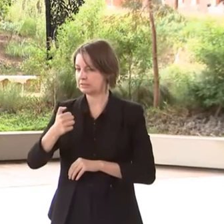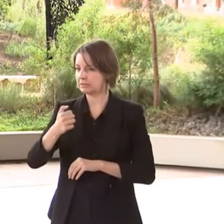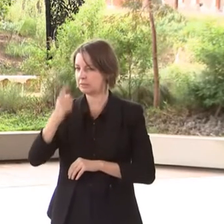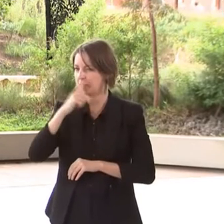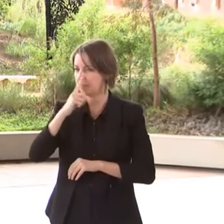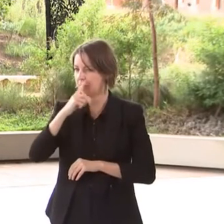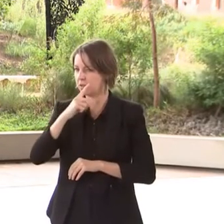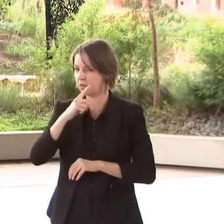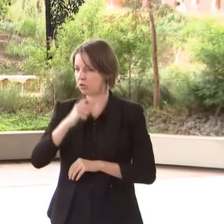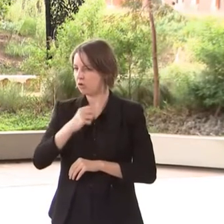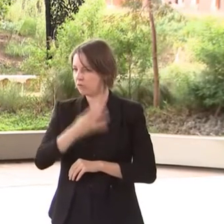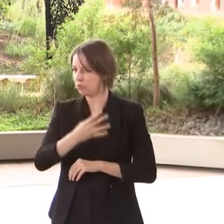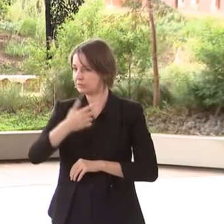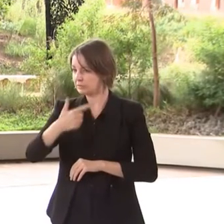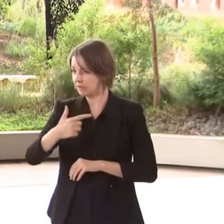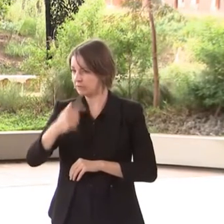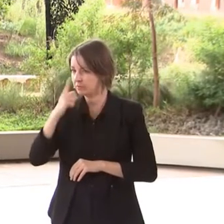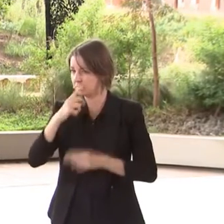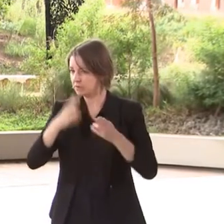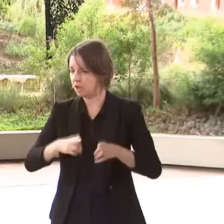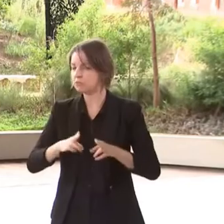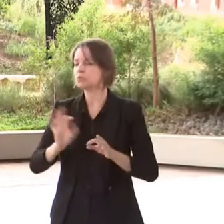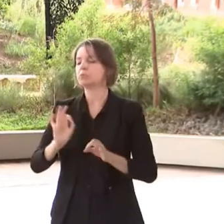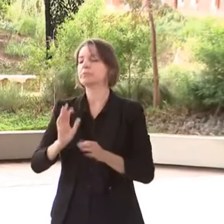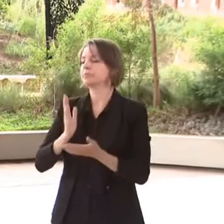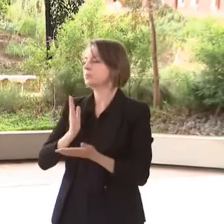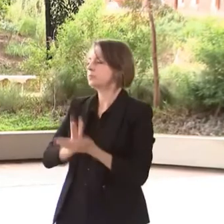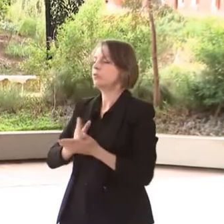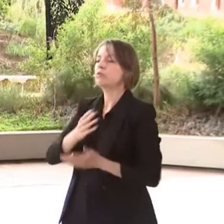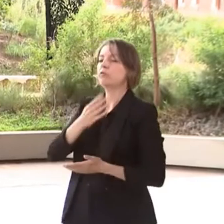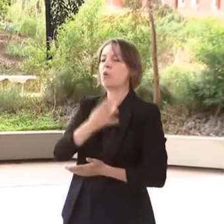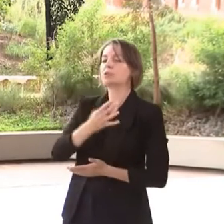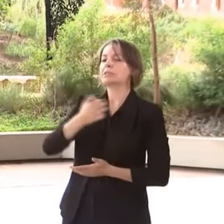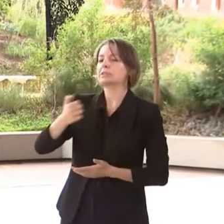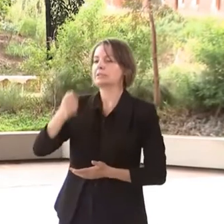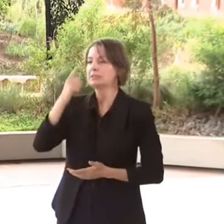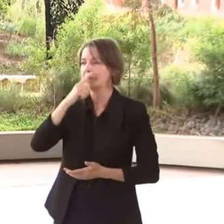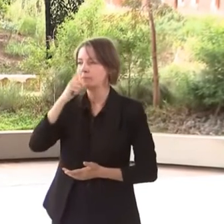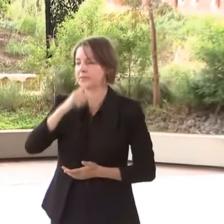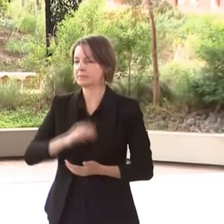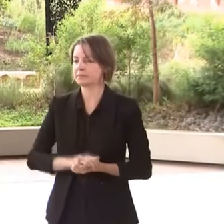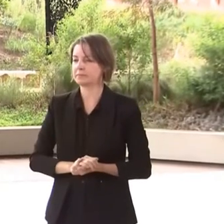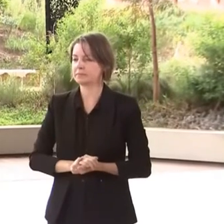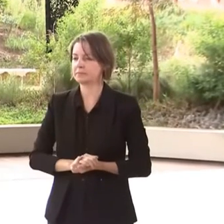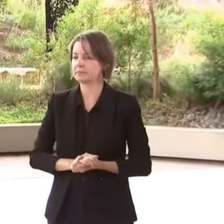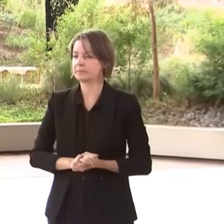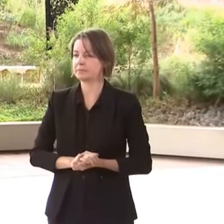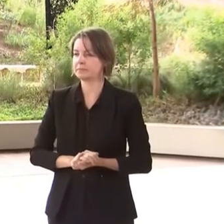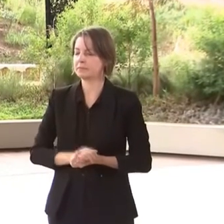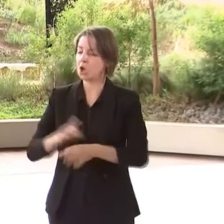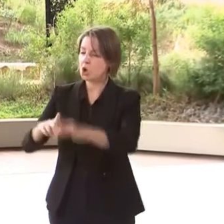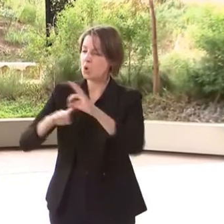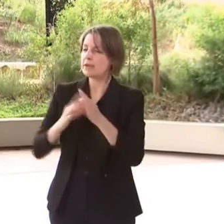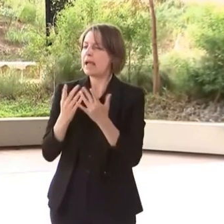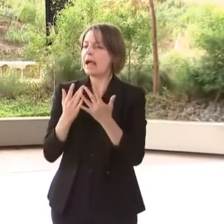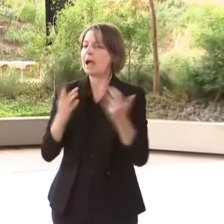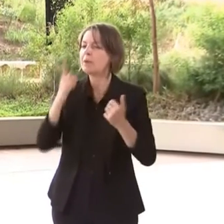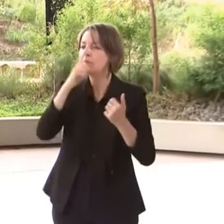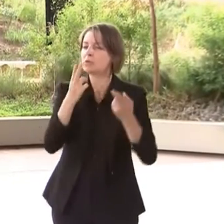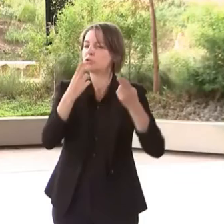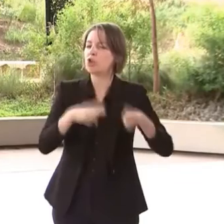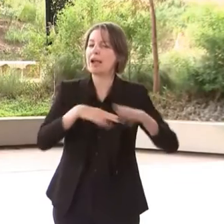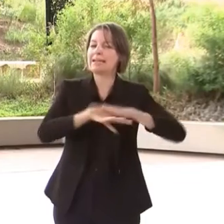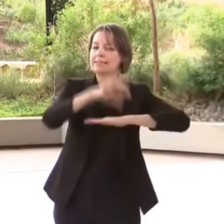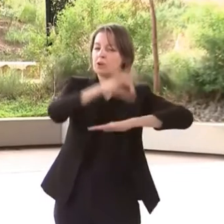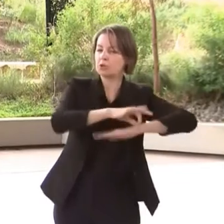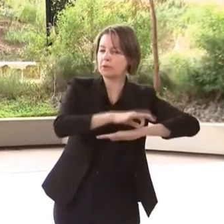47. Sorry, it was definitely 46. Yep. How many of those died in the hospital system and how many died at home? Is that correct,